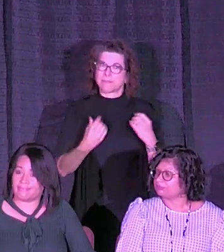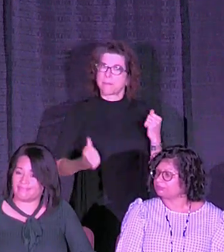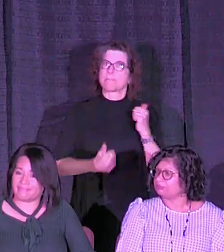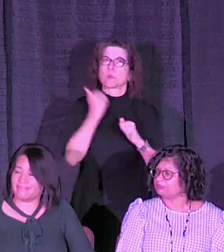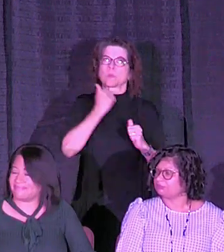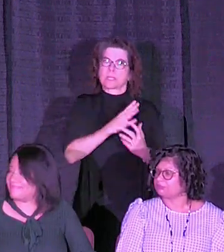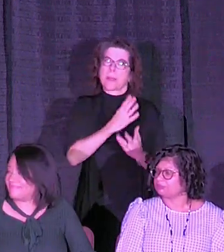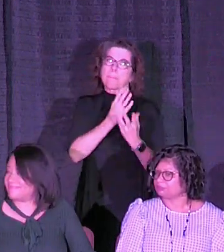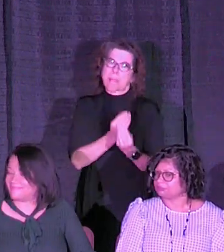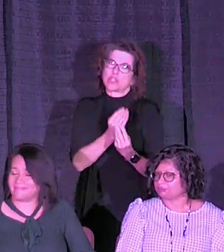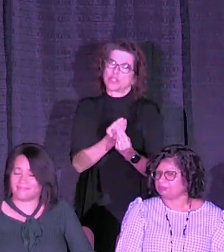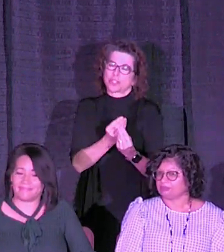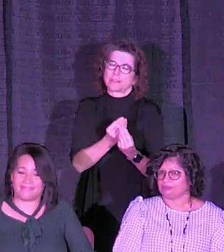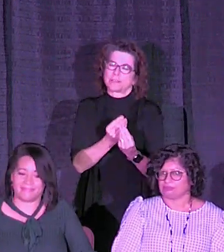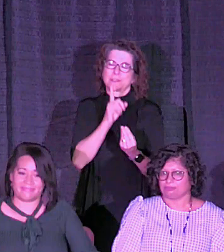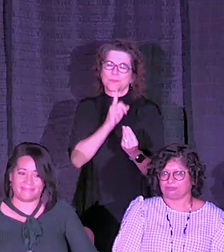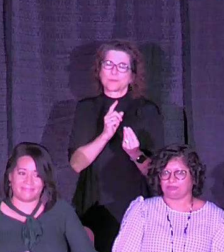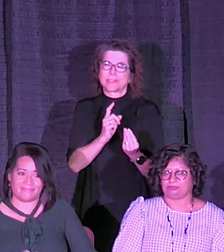with me.